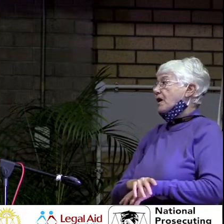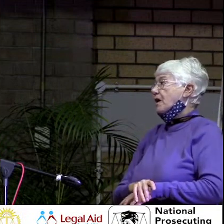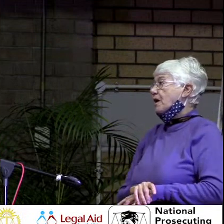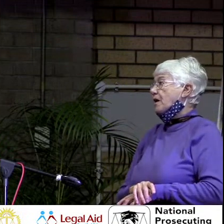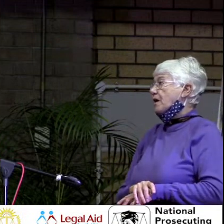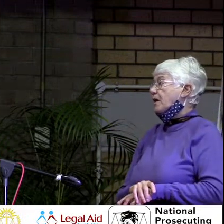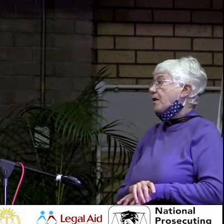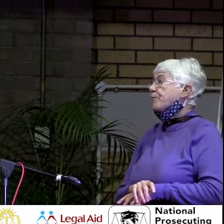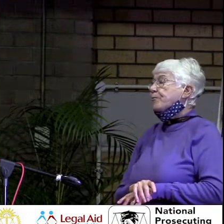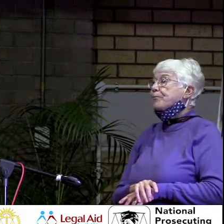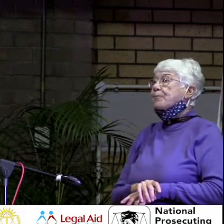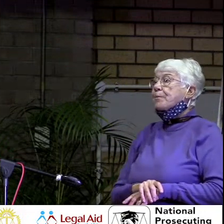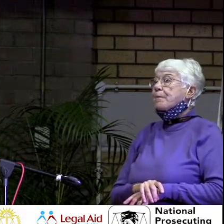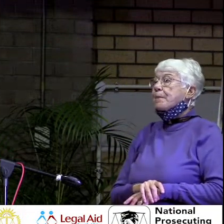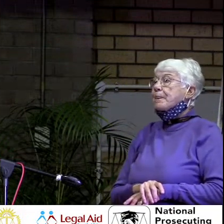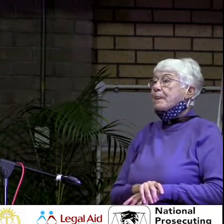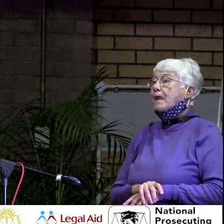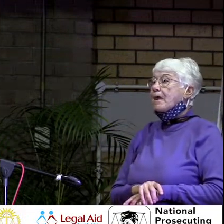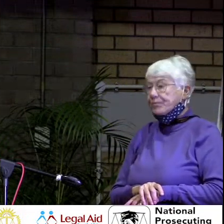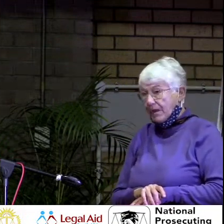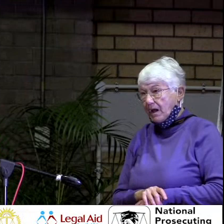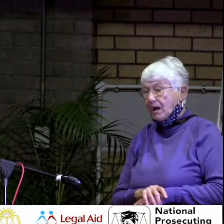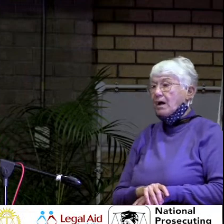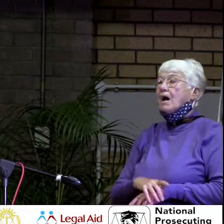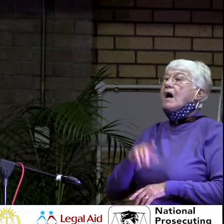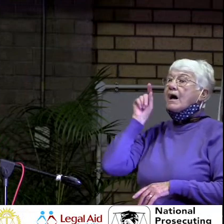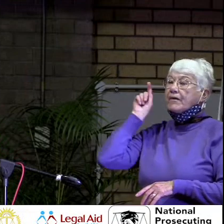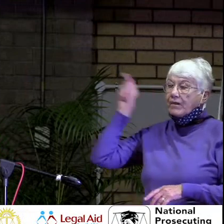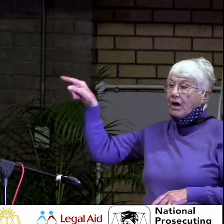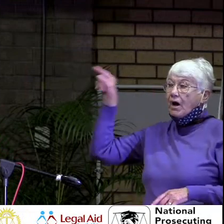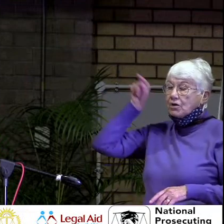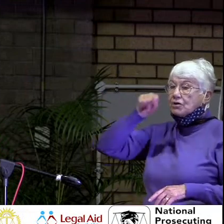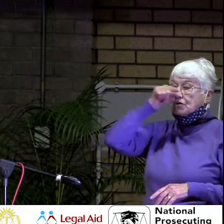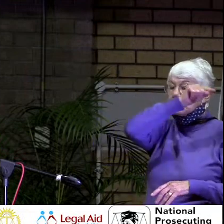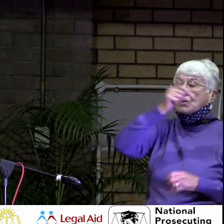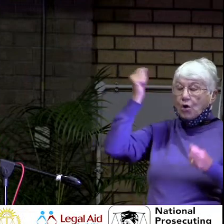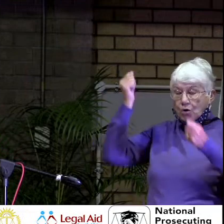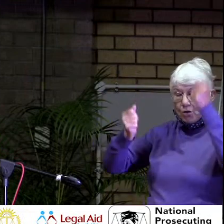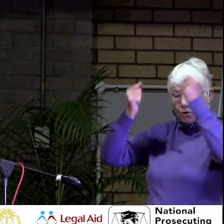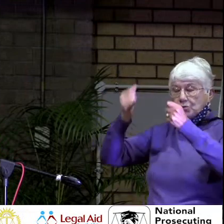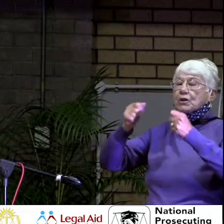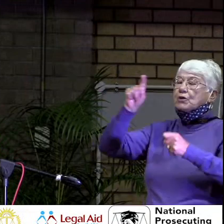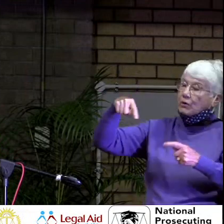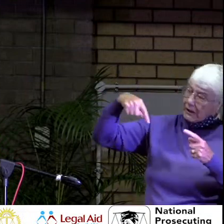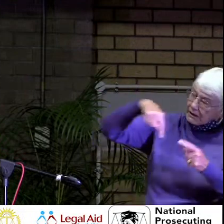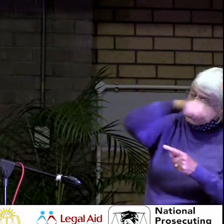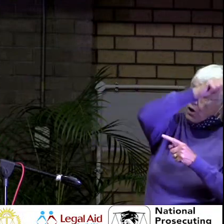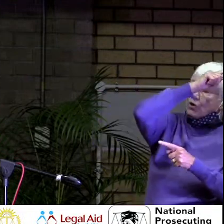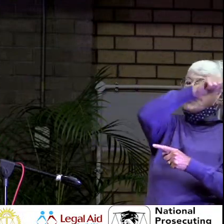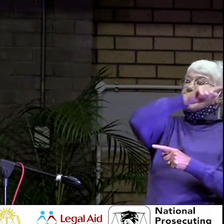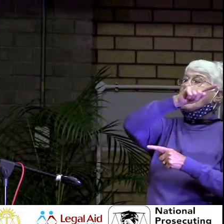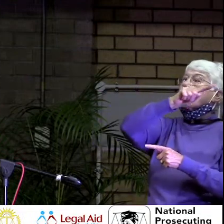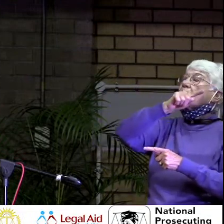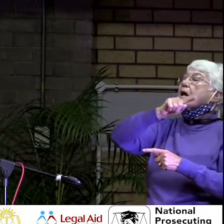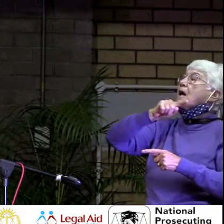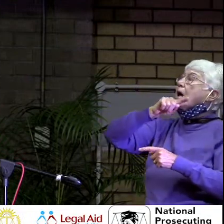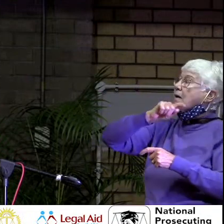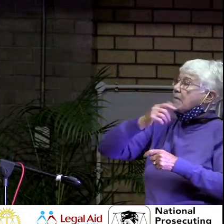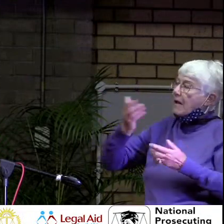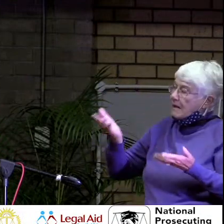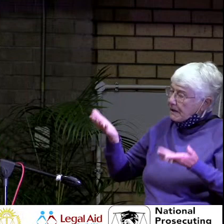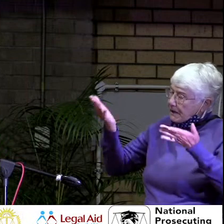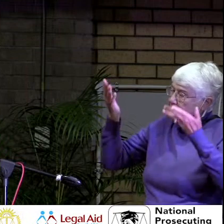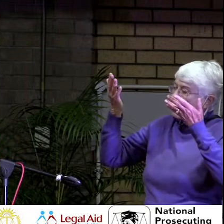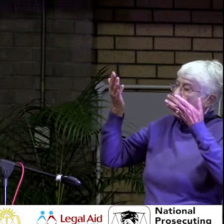for victims to be able to testify. There are separate waiting rooms. There's a separate room where the accused